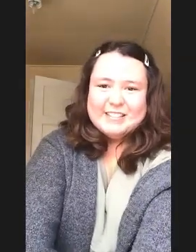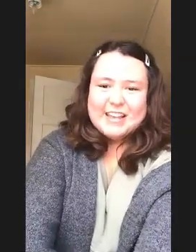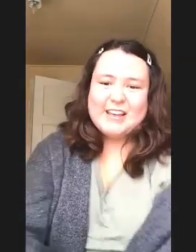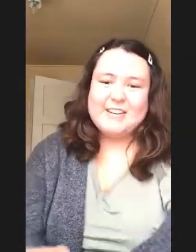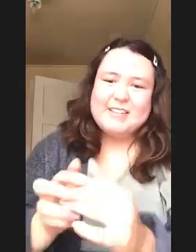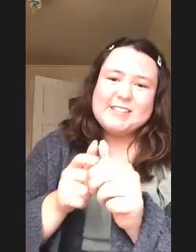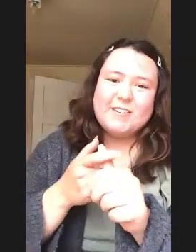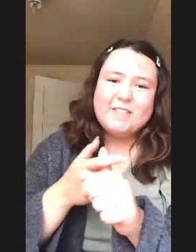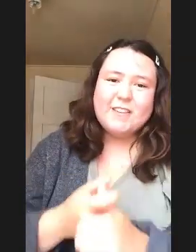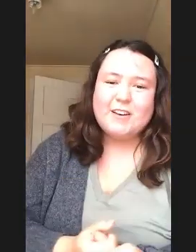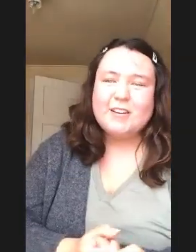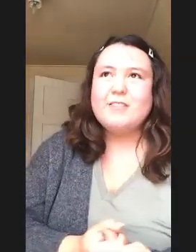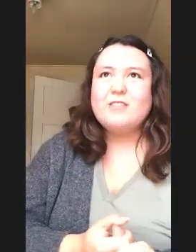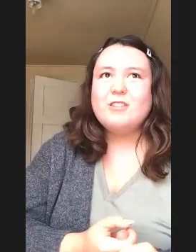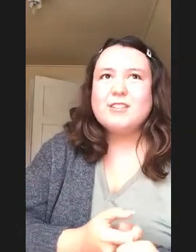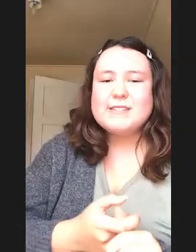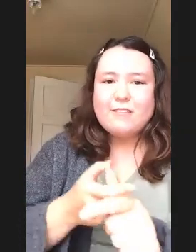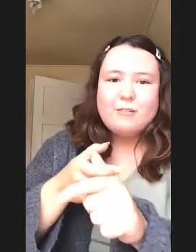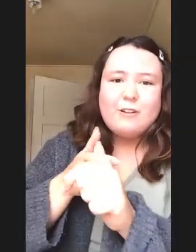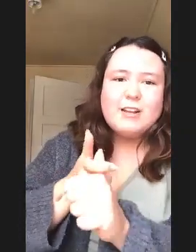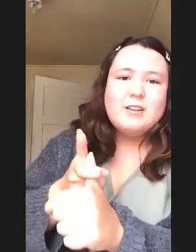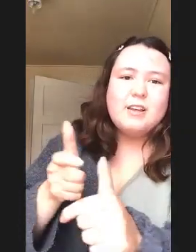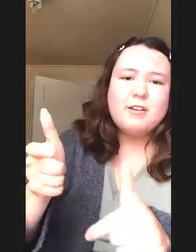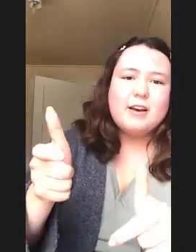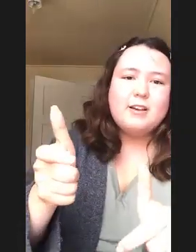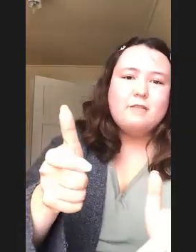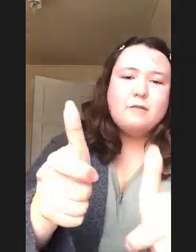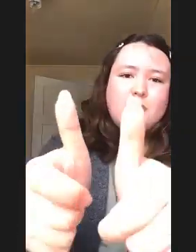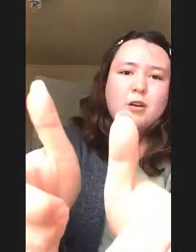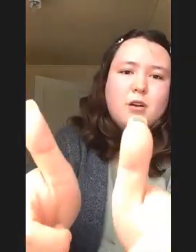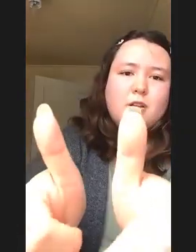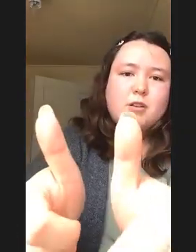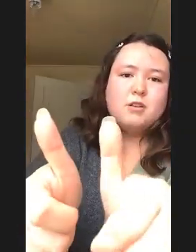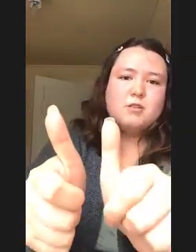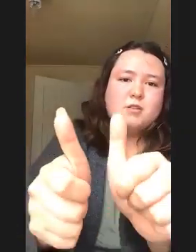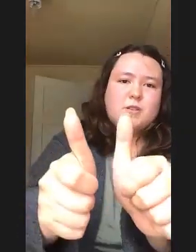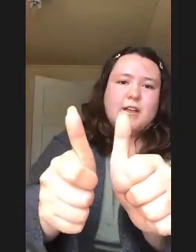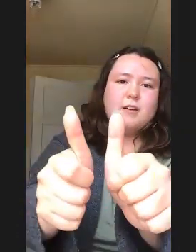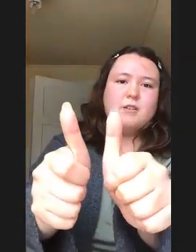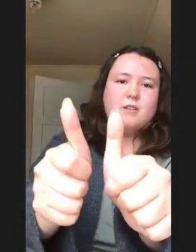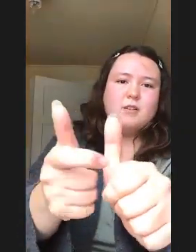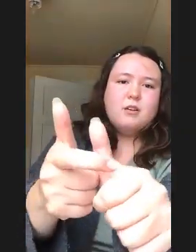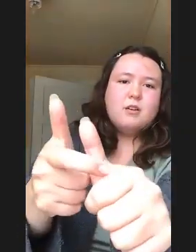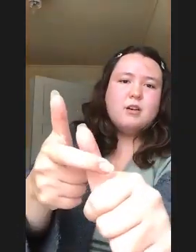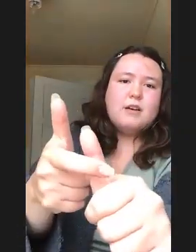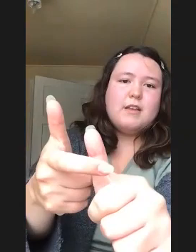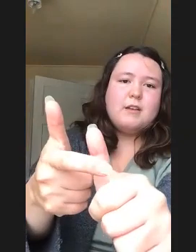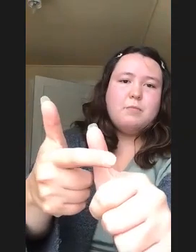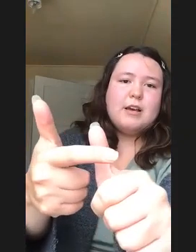Yeah, and so for the sign for run, you would kind of do like, and then bring out